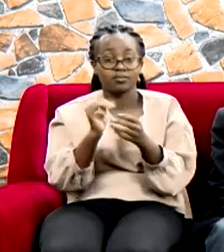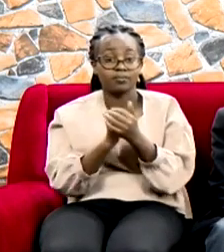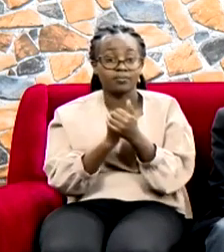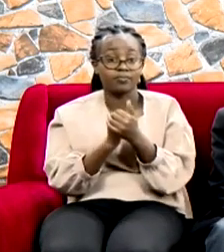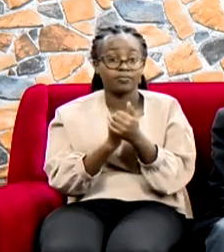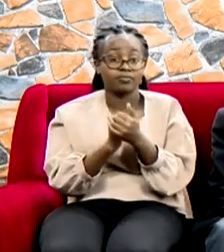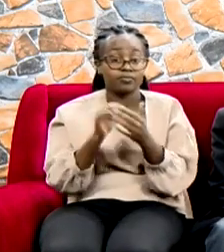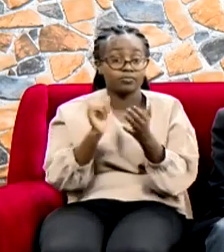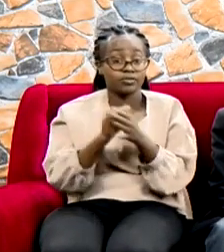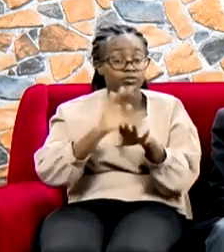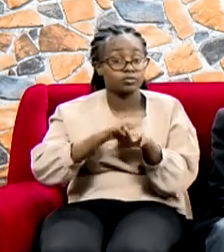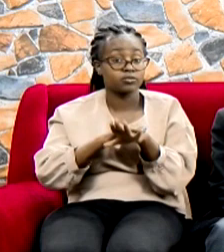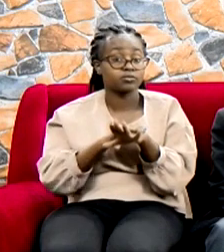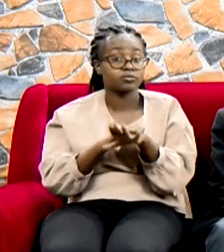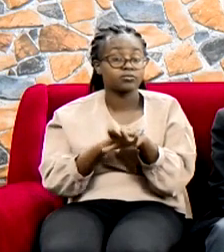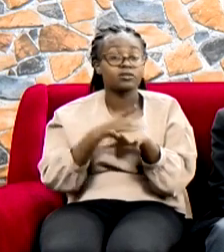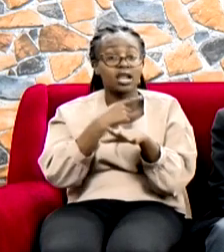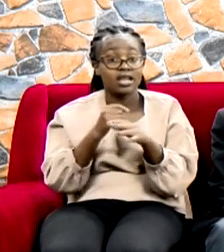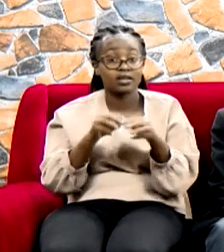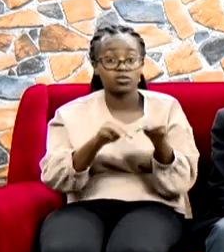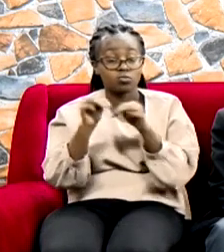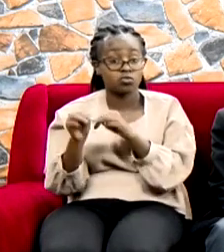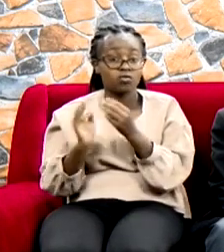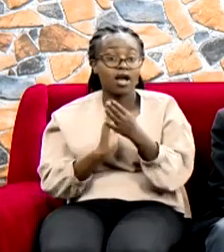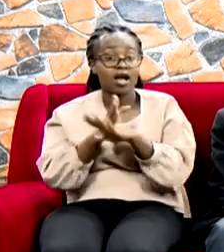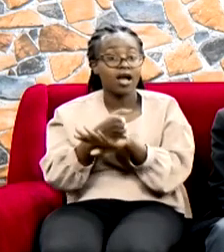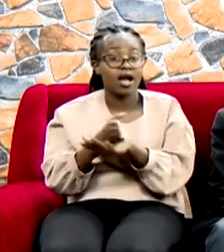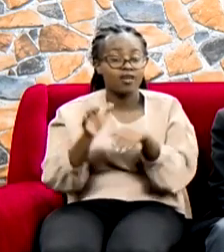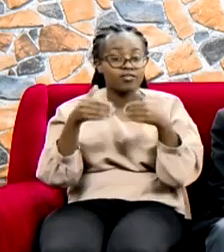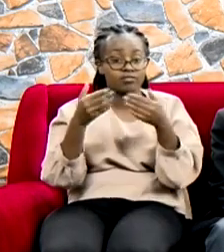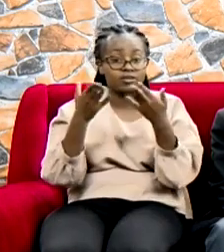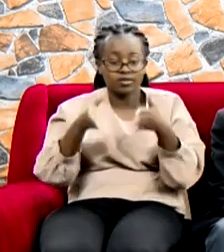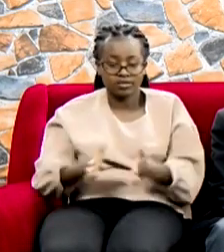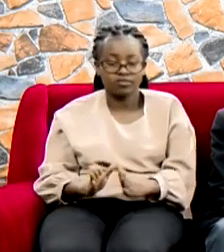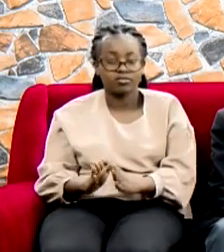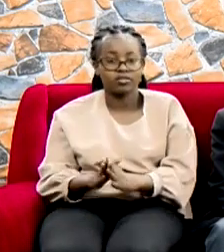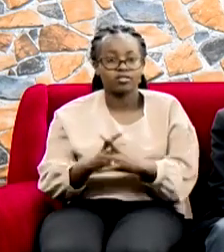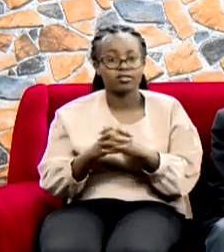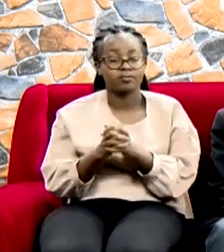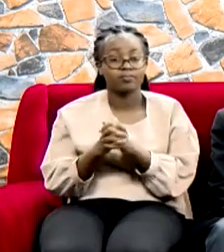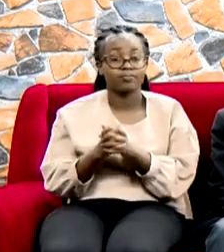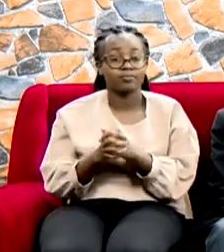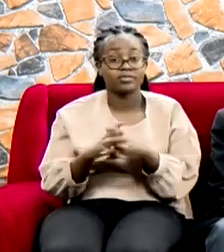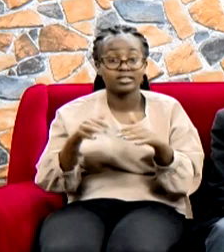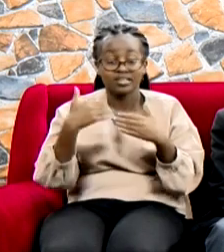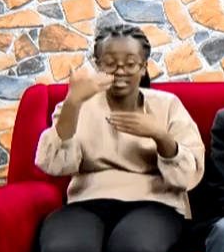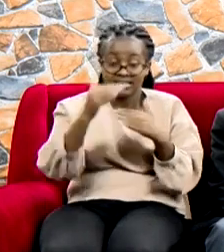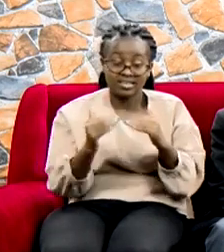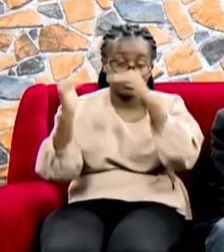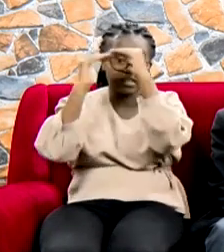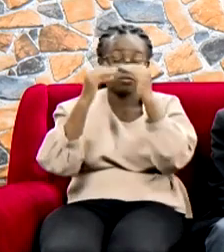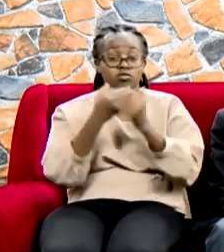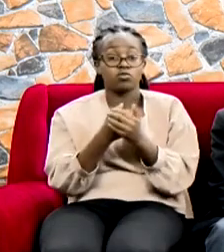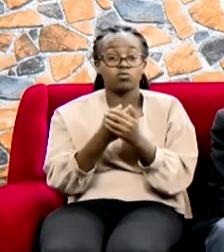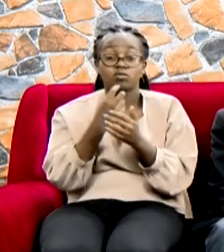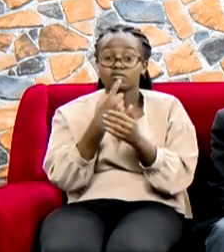Okay, that is good. Or I'd like for us to move now after I give birth. Now, take us to the next level of,